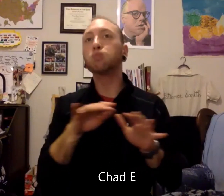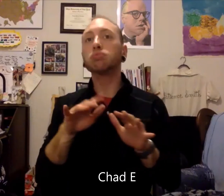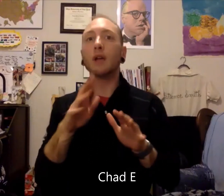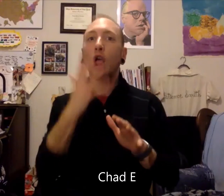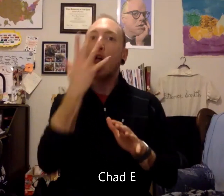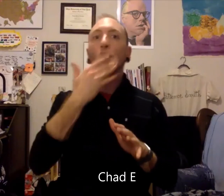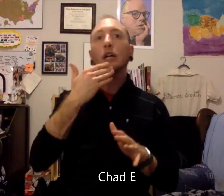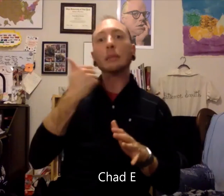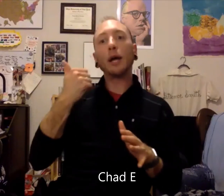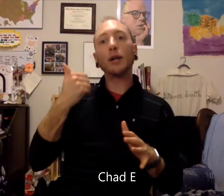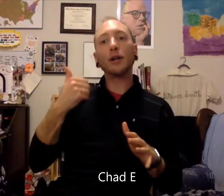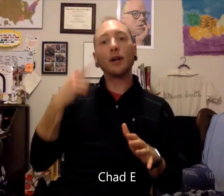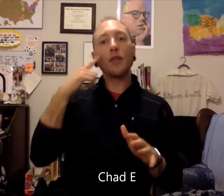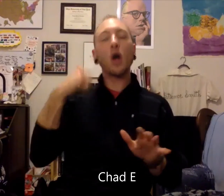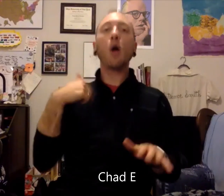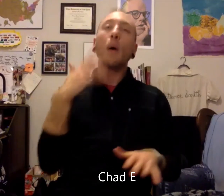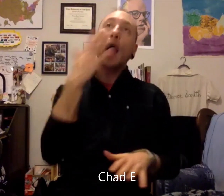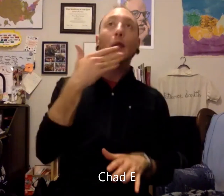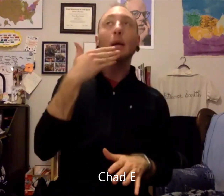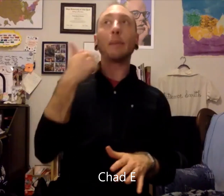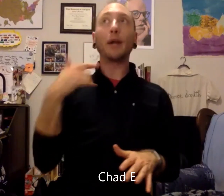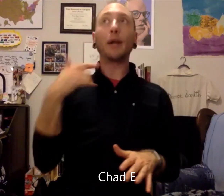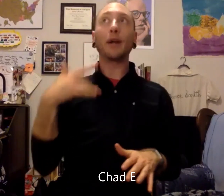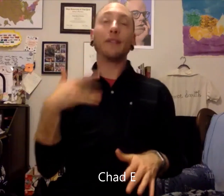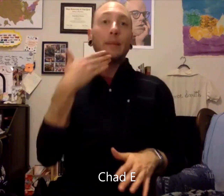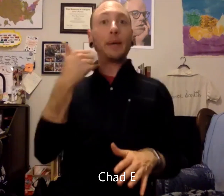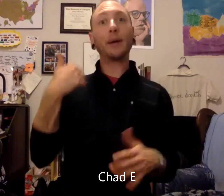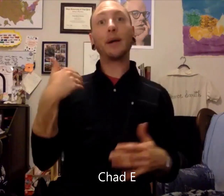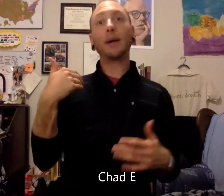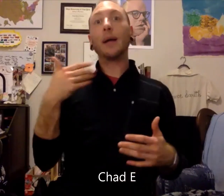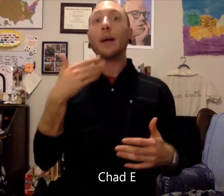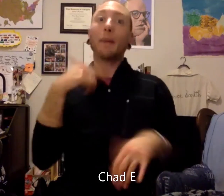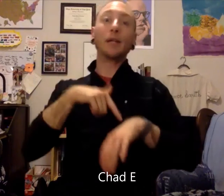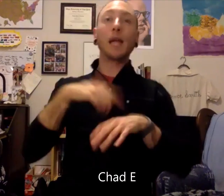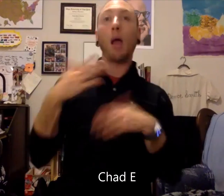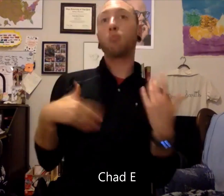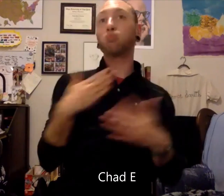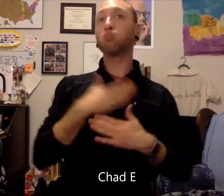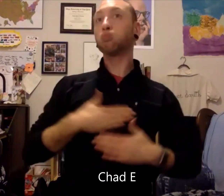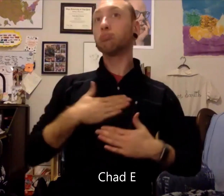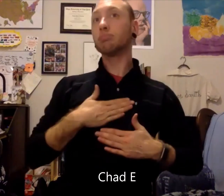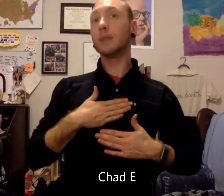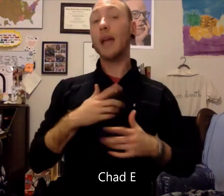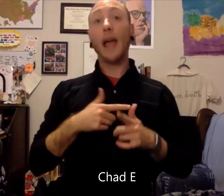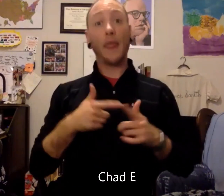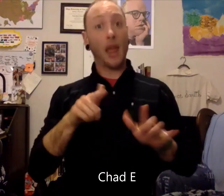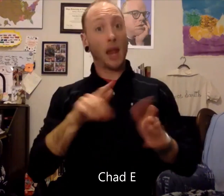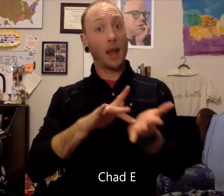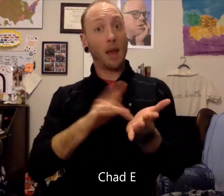time thing. And the day came when I got off Antabuse. And